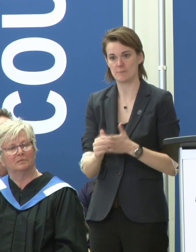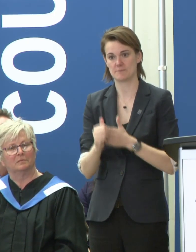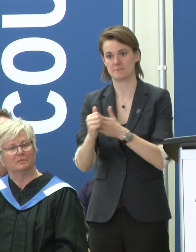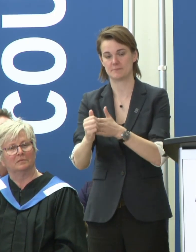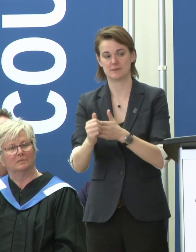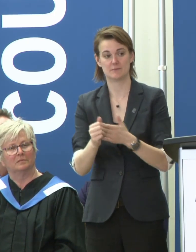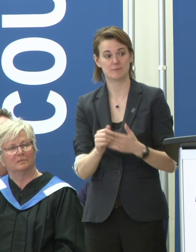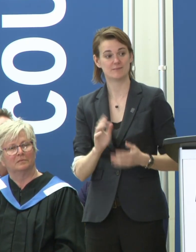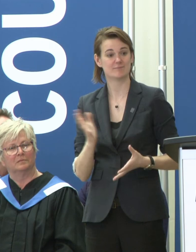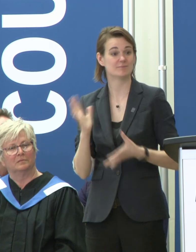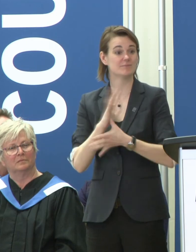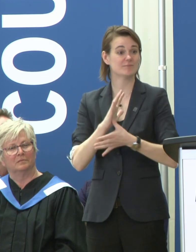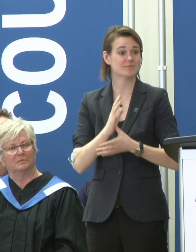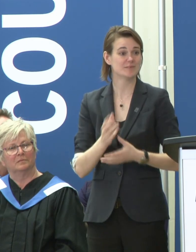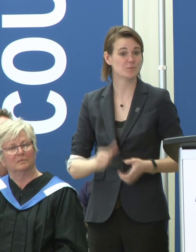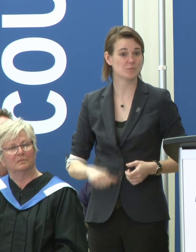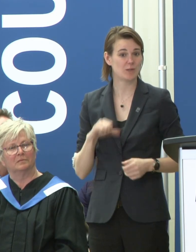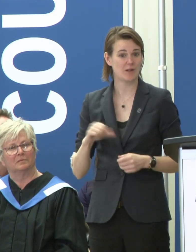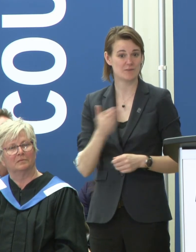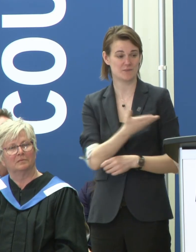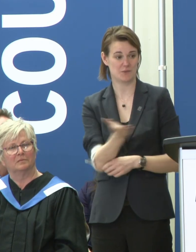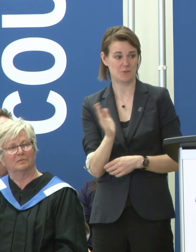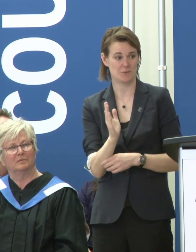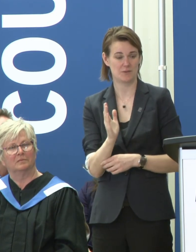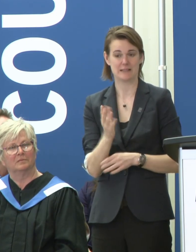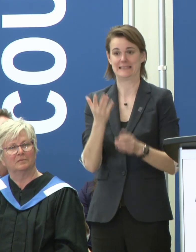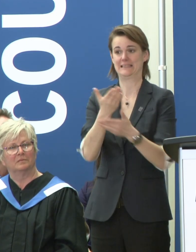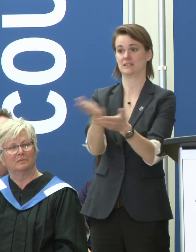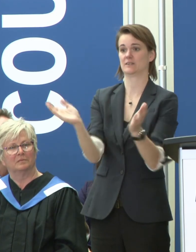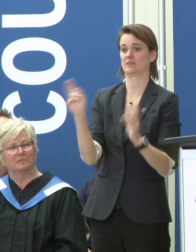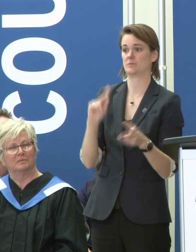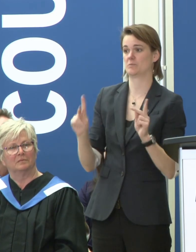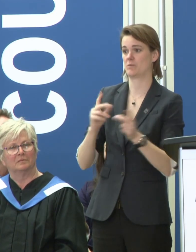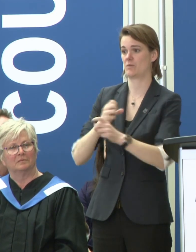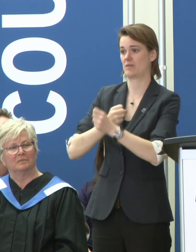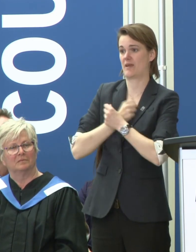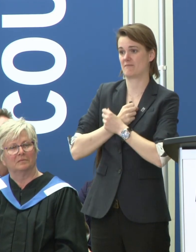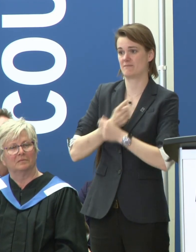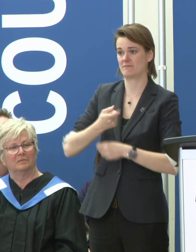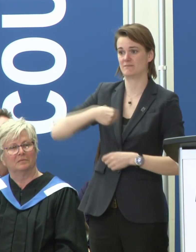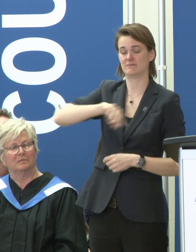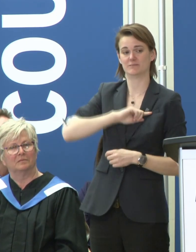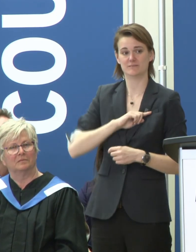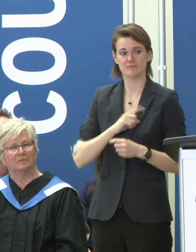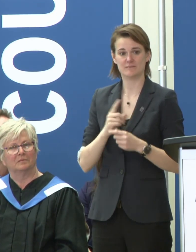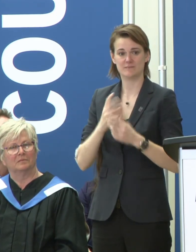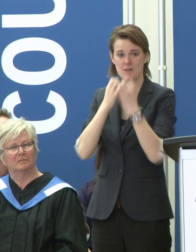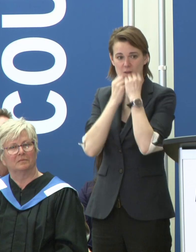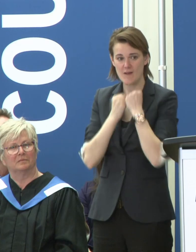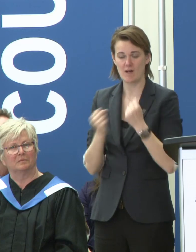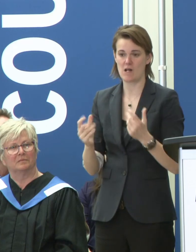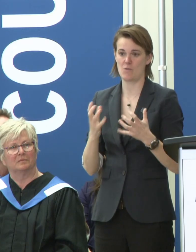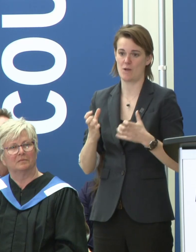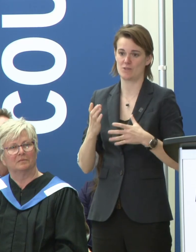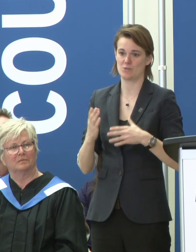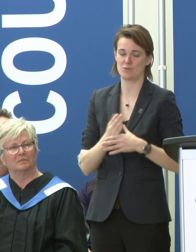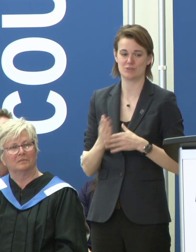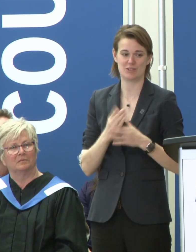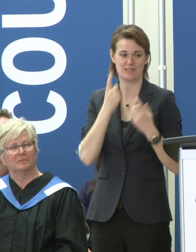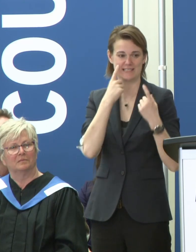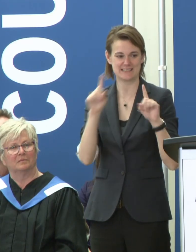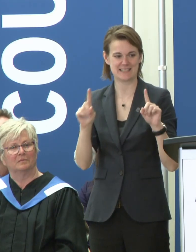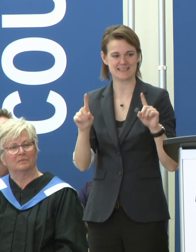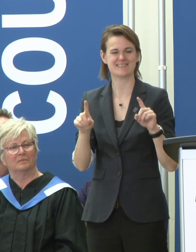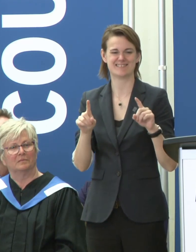yourself. Today, we're all surrounded by people that love us, that care about us, and who want to share in our success. We need to embrace